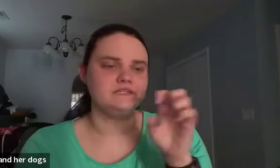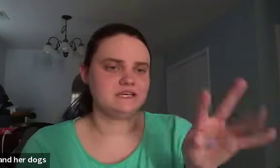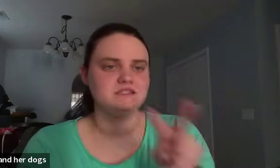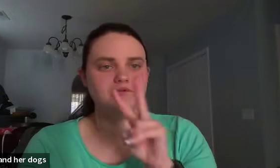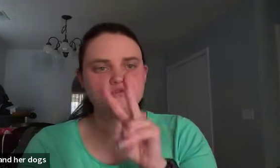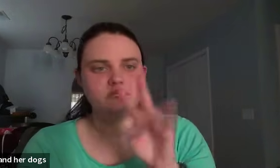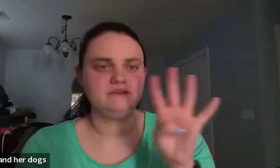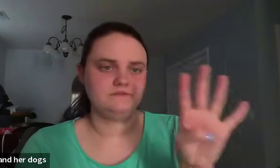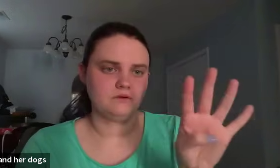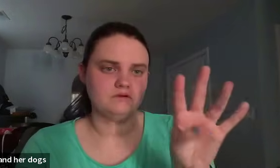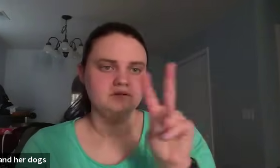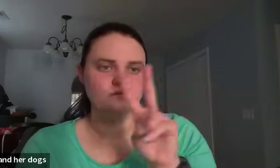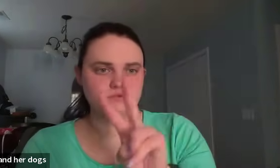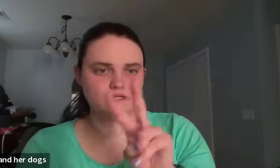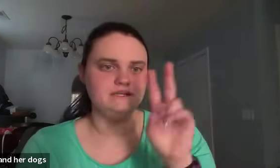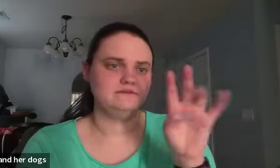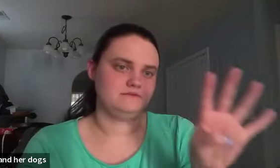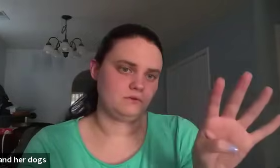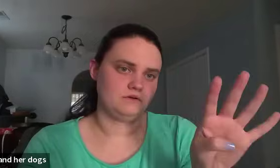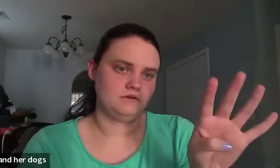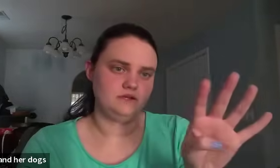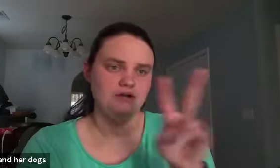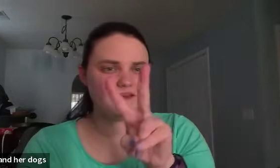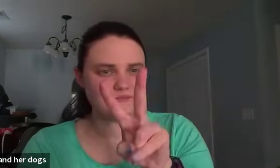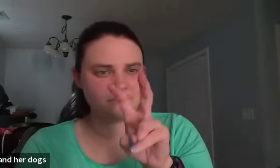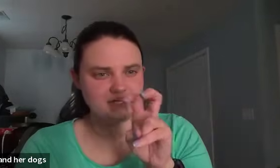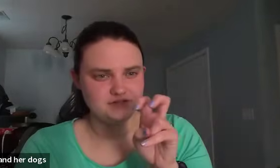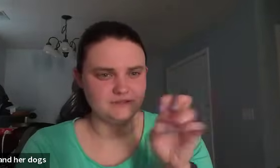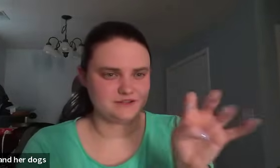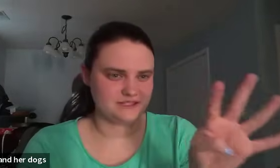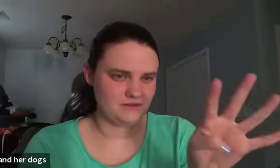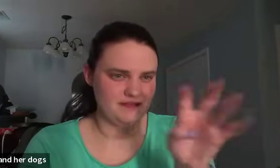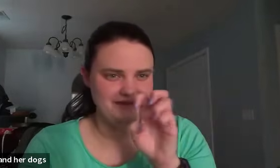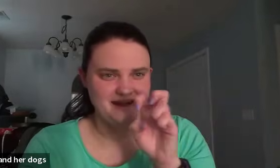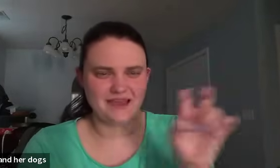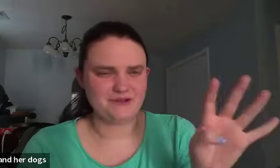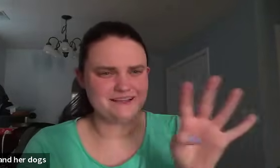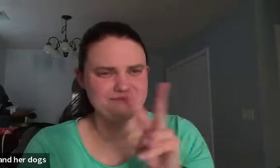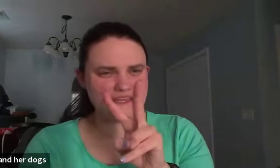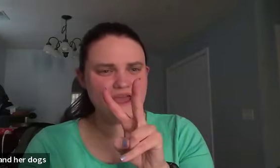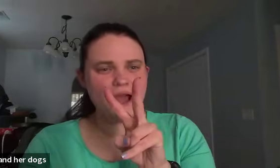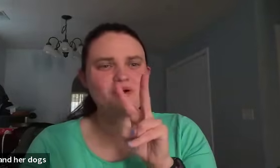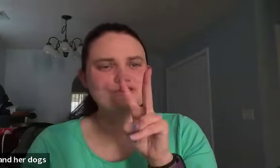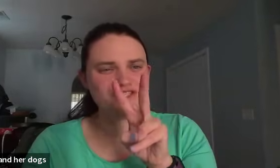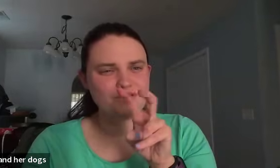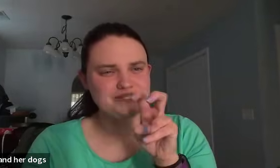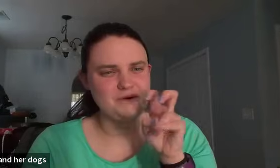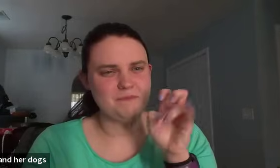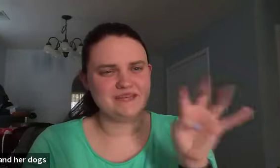I did that slow. 24. 24. You don't have to bend your fingers and go like that. I realized I was like, I'm going so slow, I'm